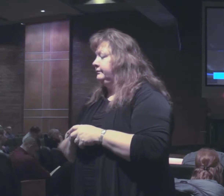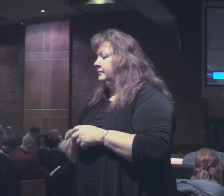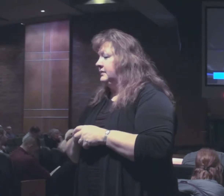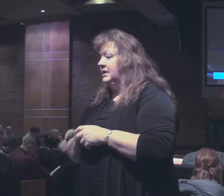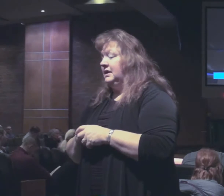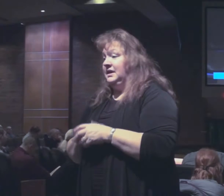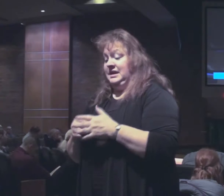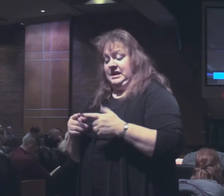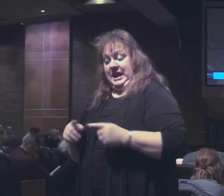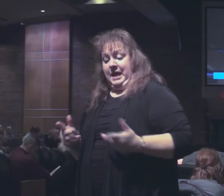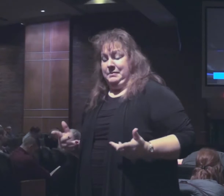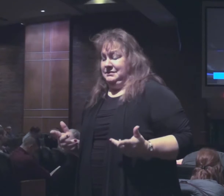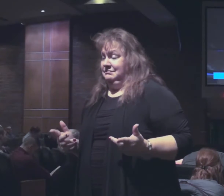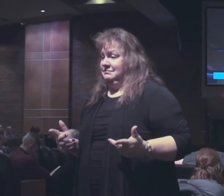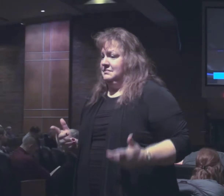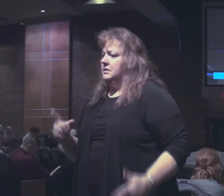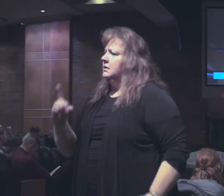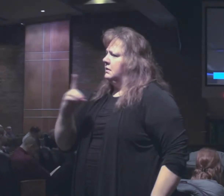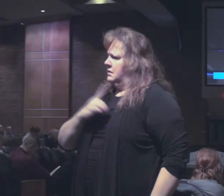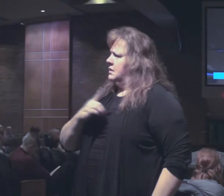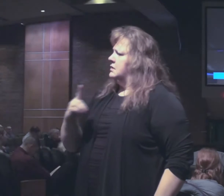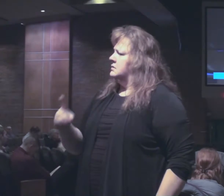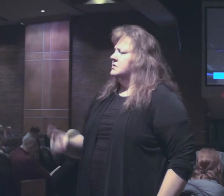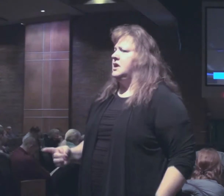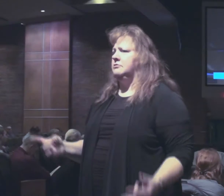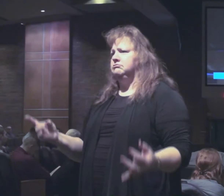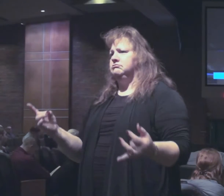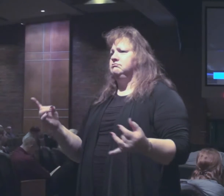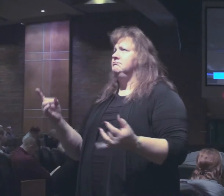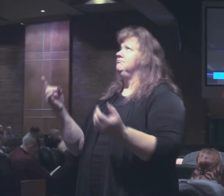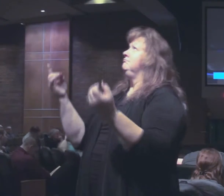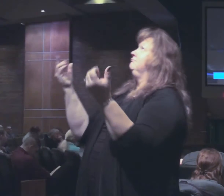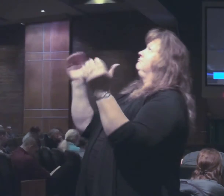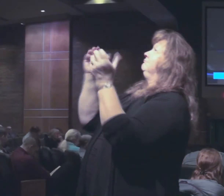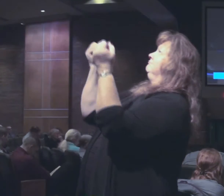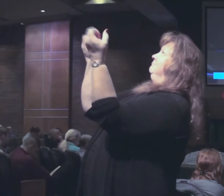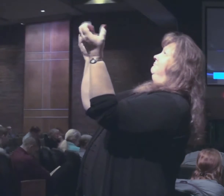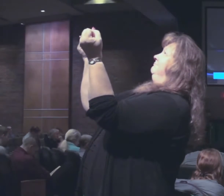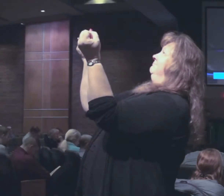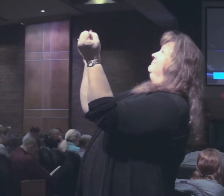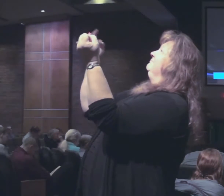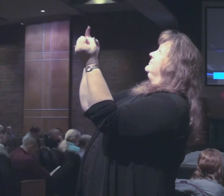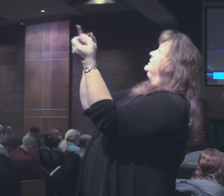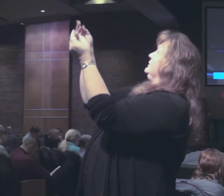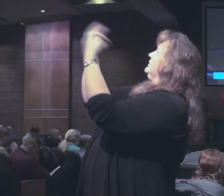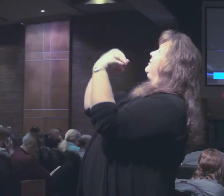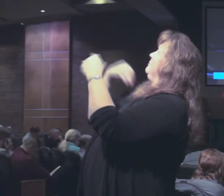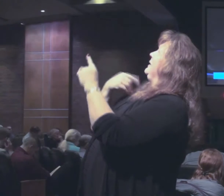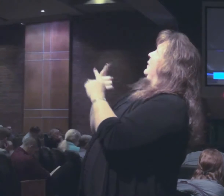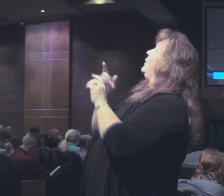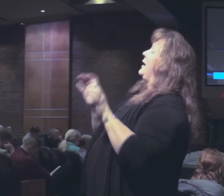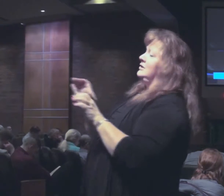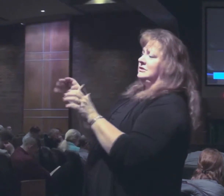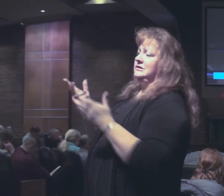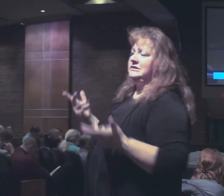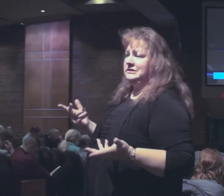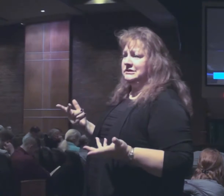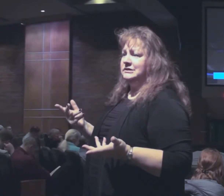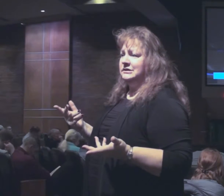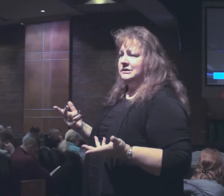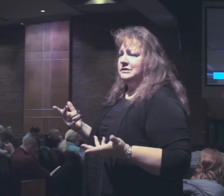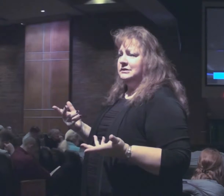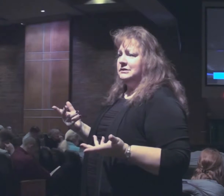It happens, and that's why David could speak to God as the one who has provided him his righteousness.